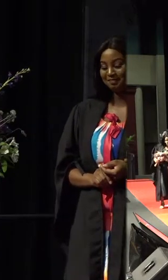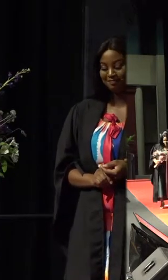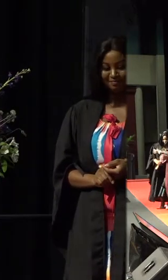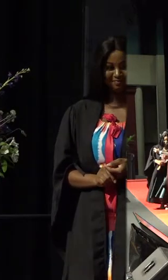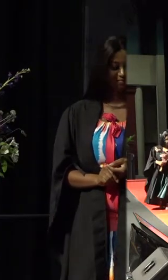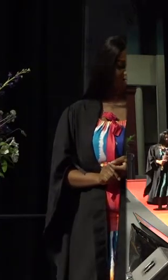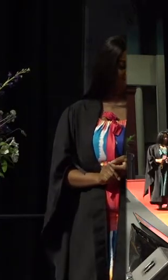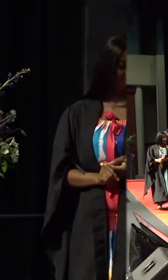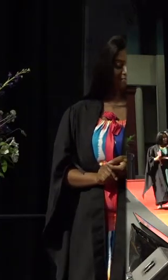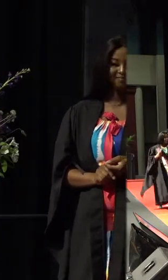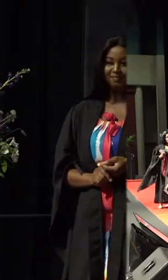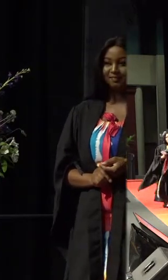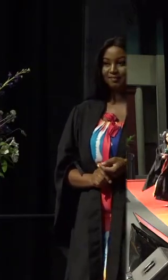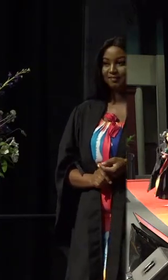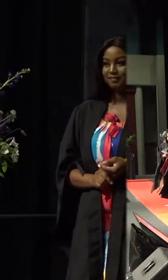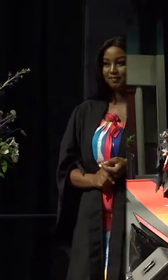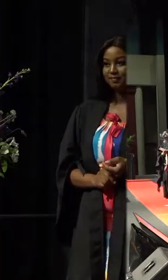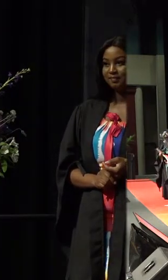Pilisiwe,